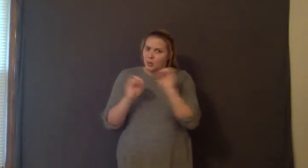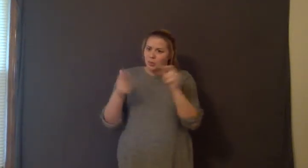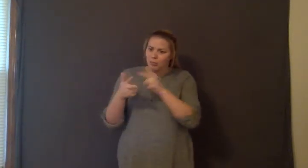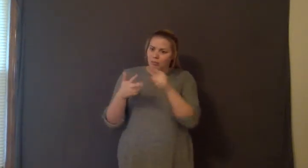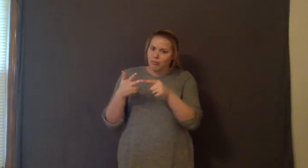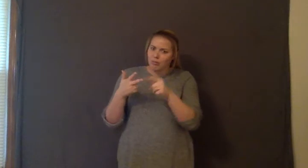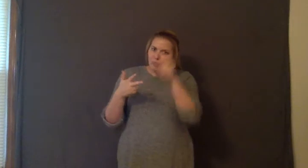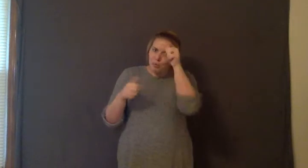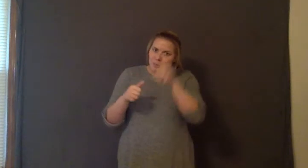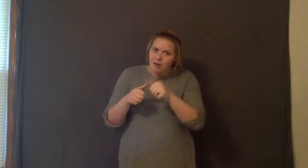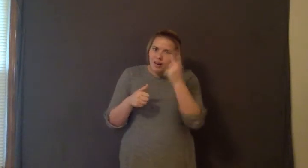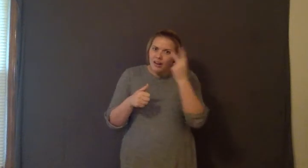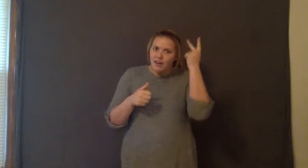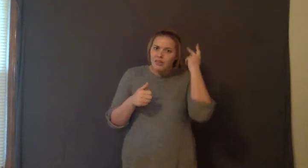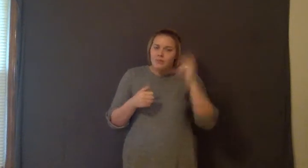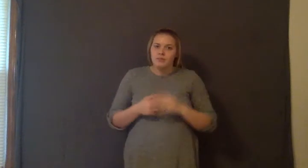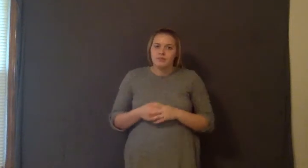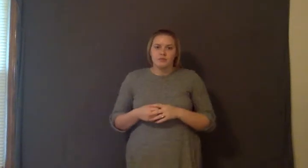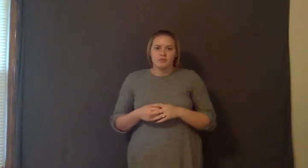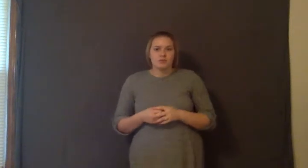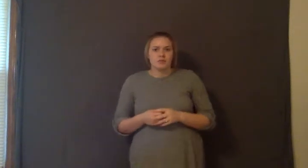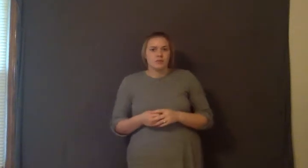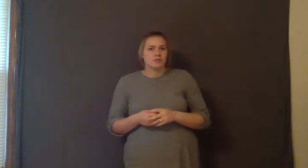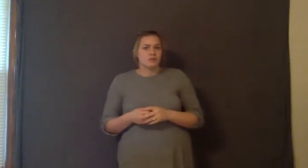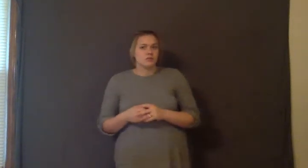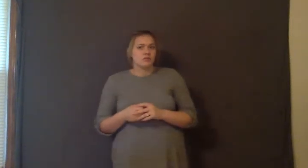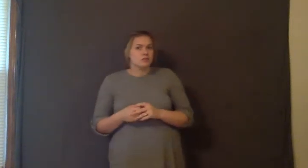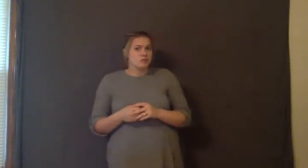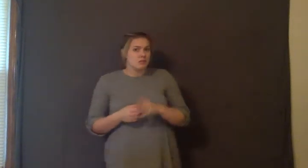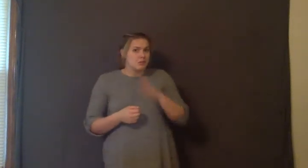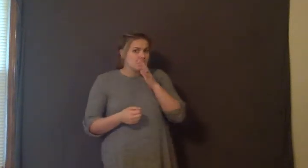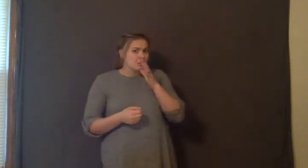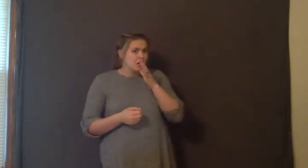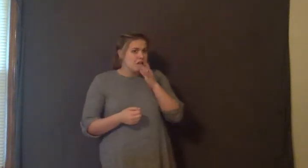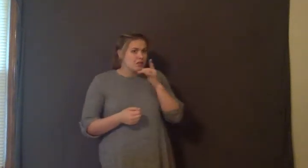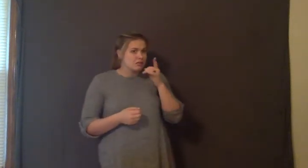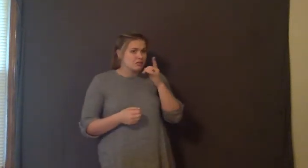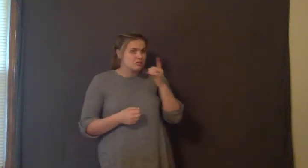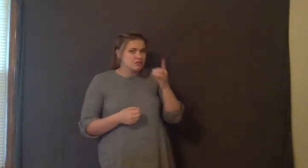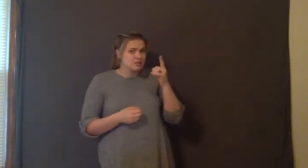I said, "Well, what are you talking about?" He says, "Oh, Mama tells all the grandkids that they're special."